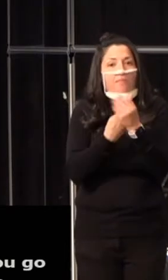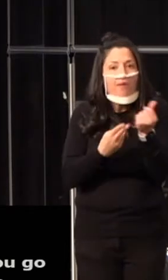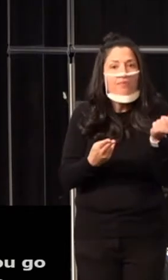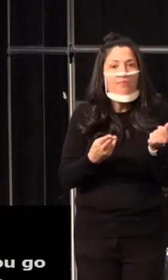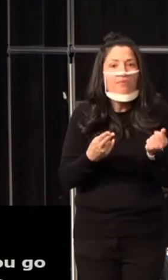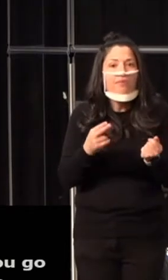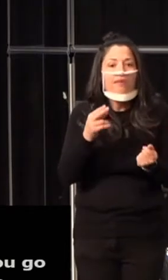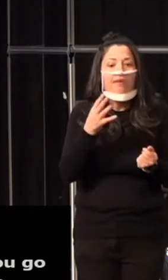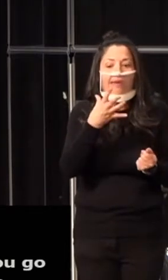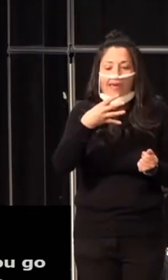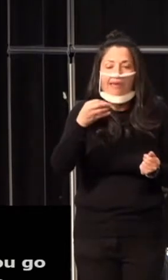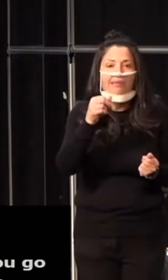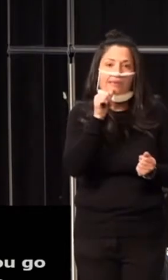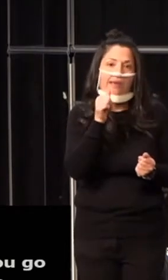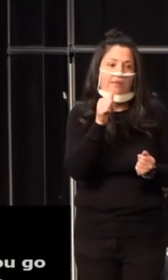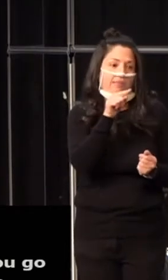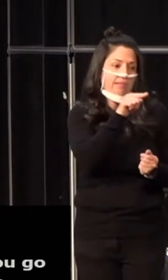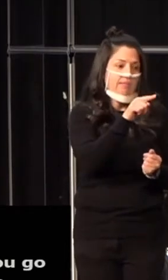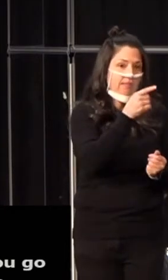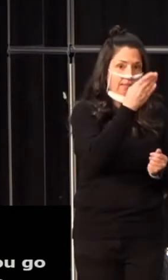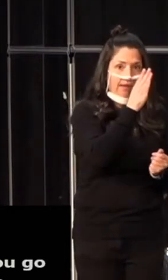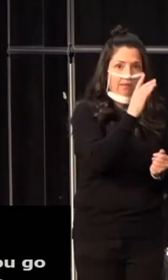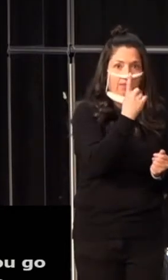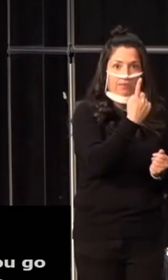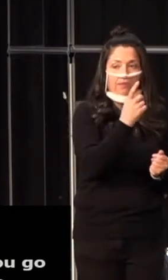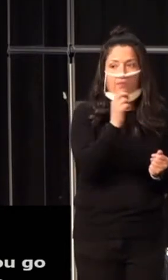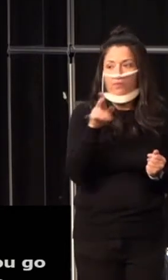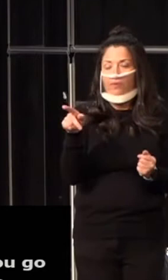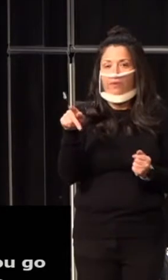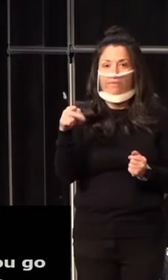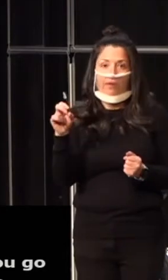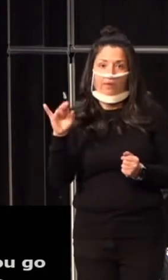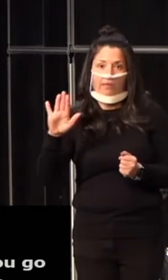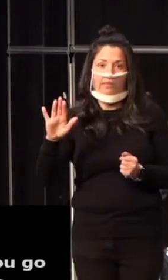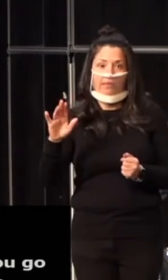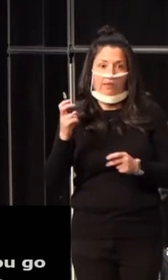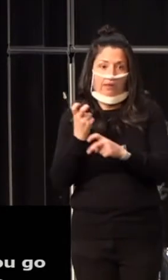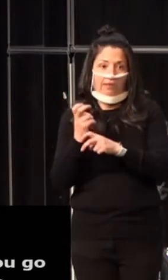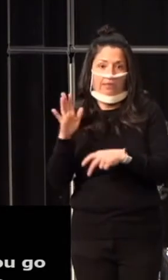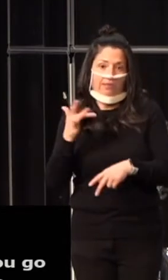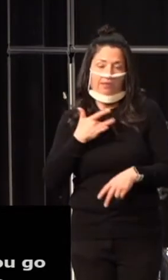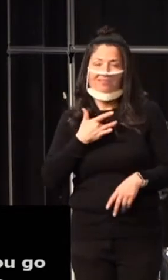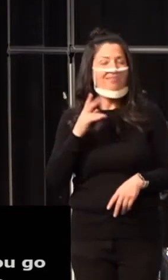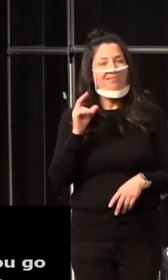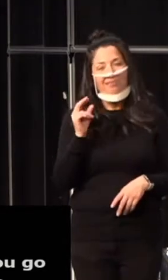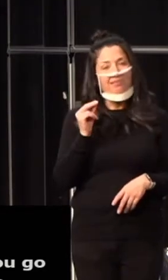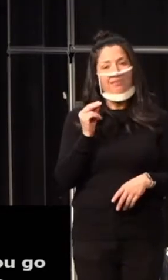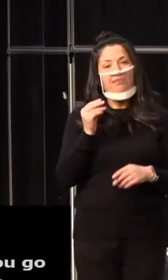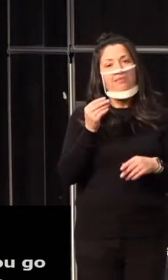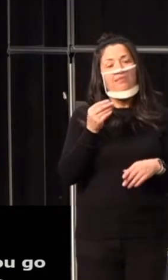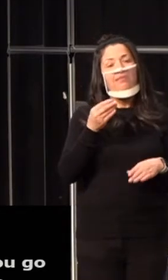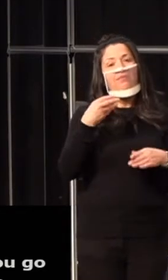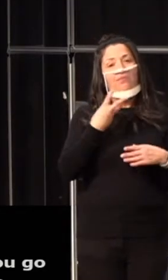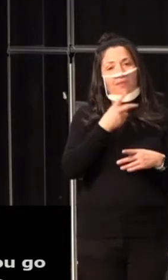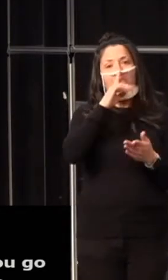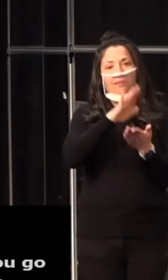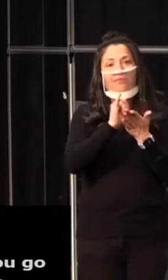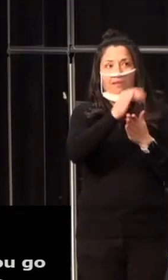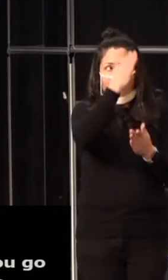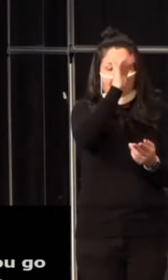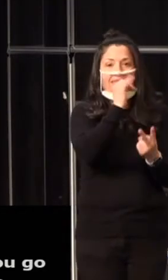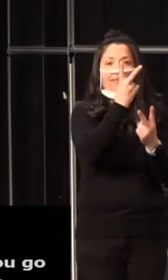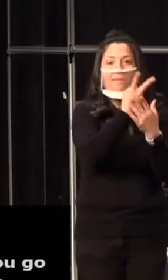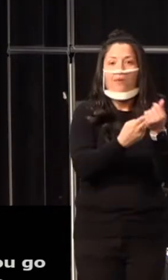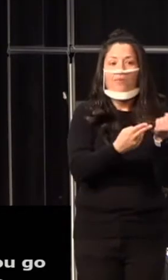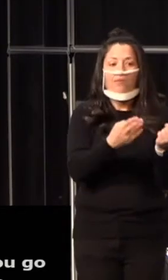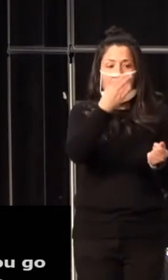and. It's not either or. And so another example of that is we think of the nature of God. He is a God of love and he's a God of wrath. He's